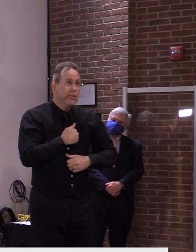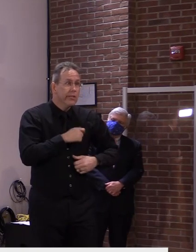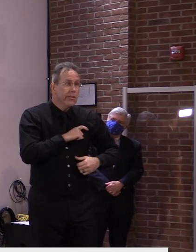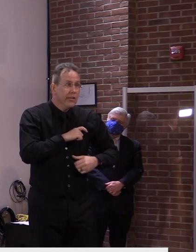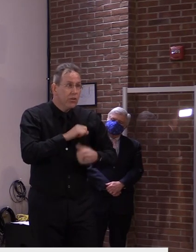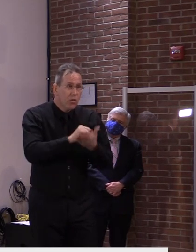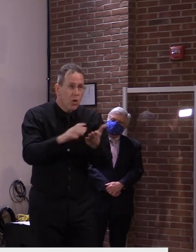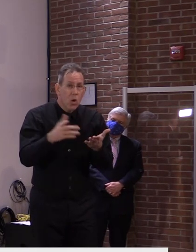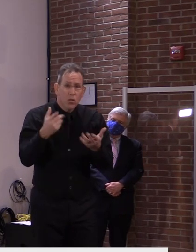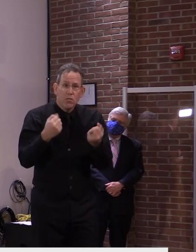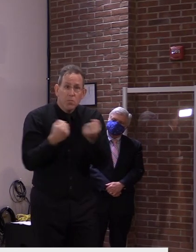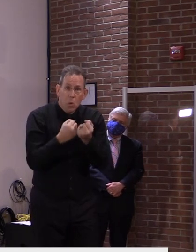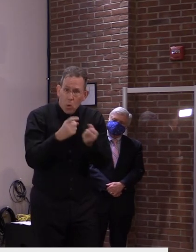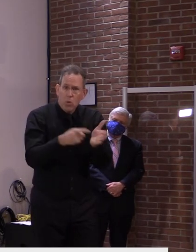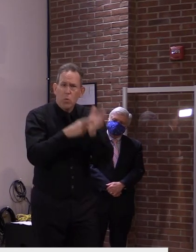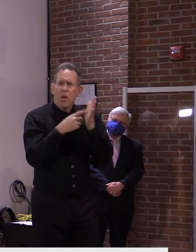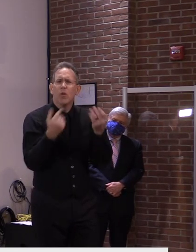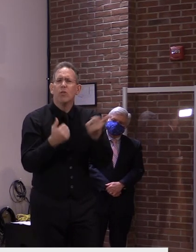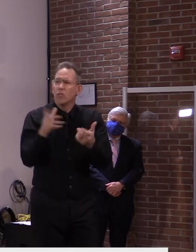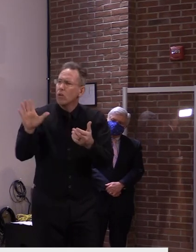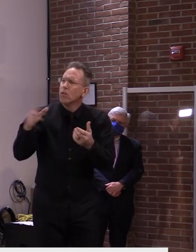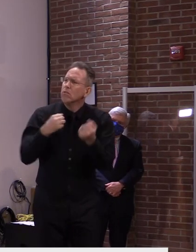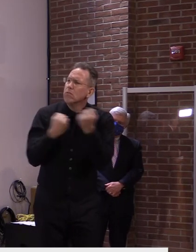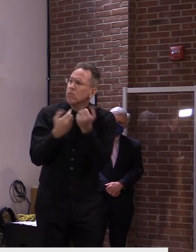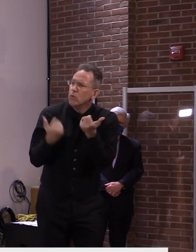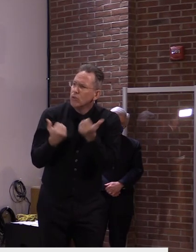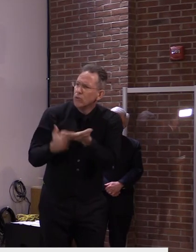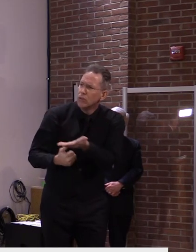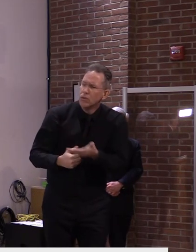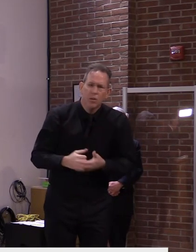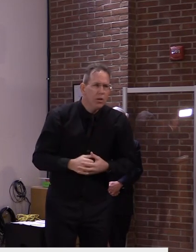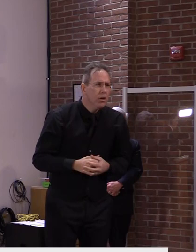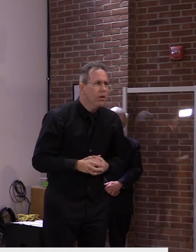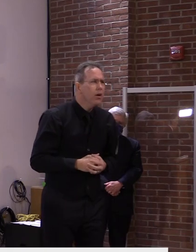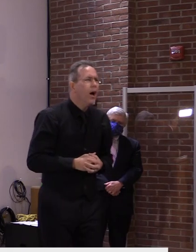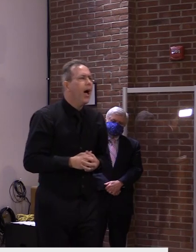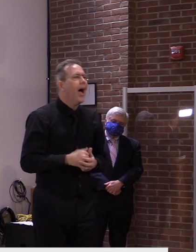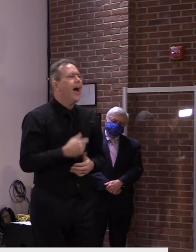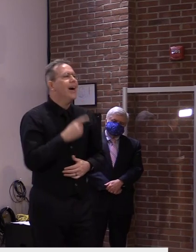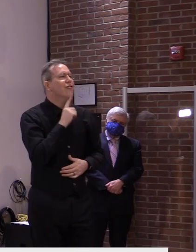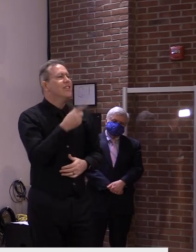you correct. On the local level? Yes, that's correct. Okay. Yep. Thank you.